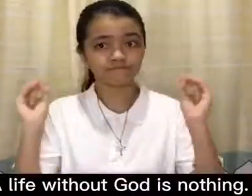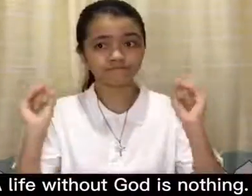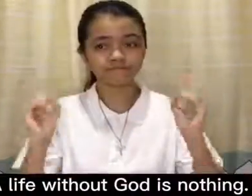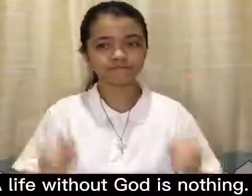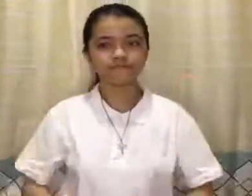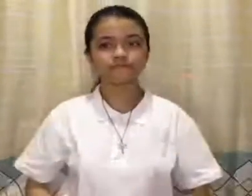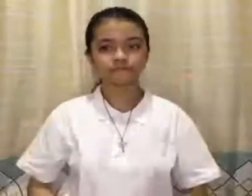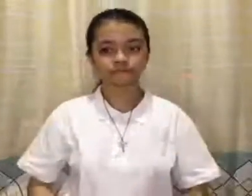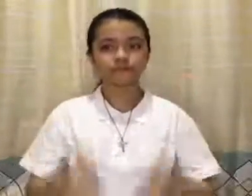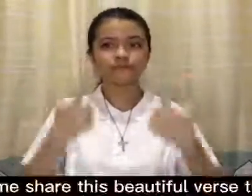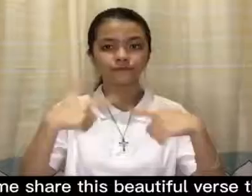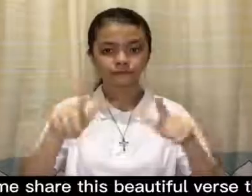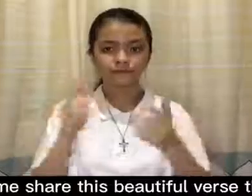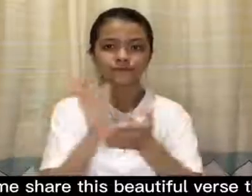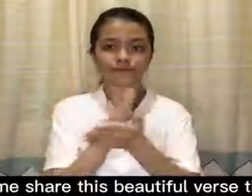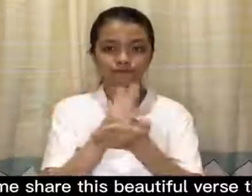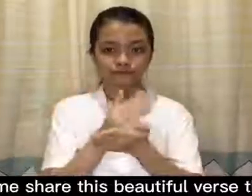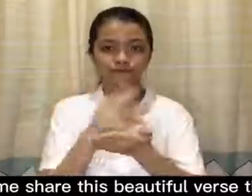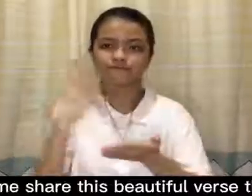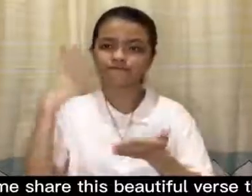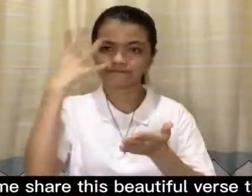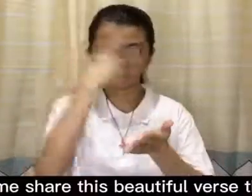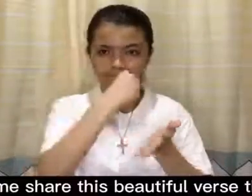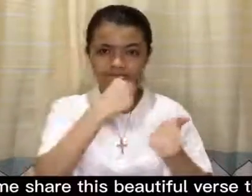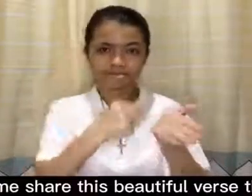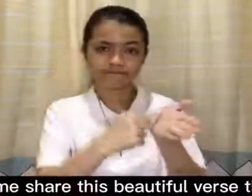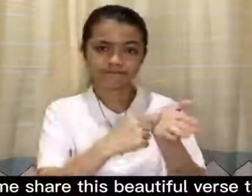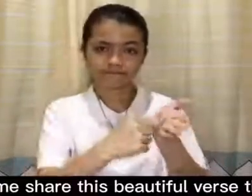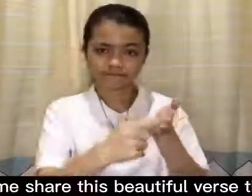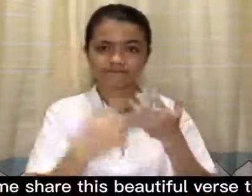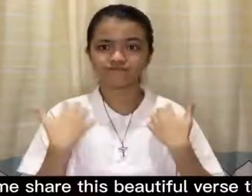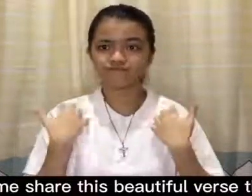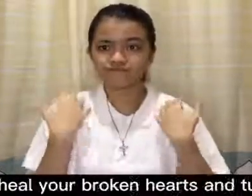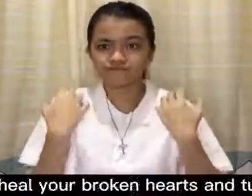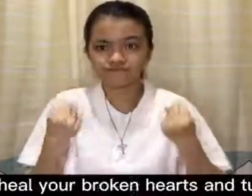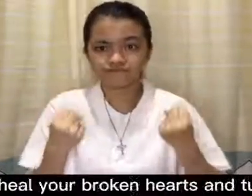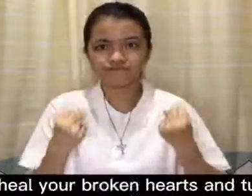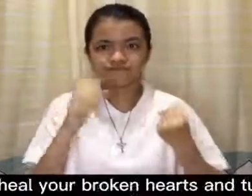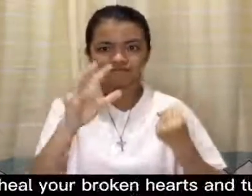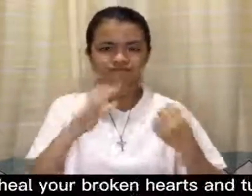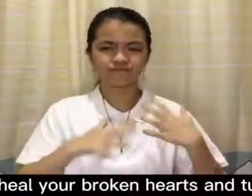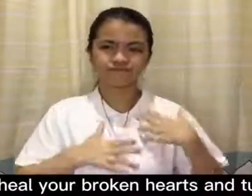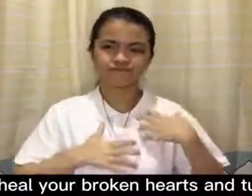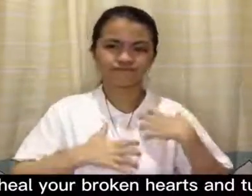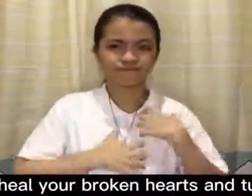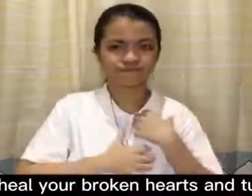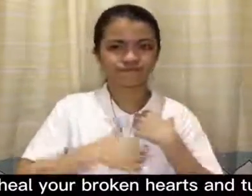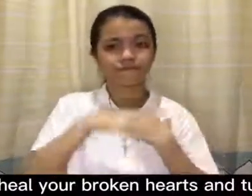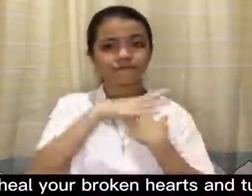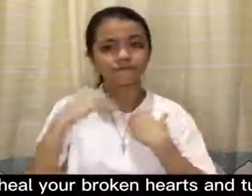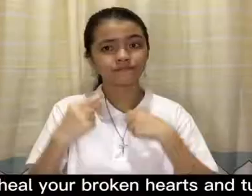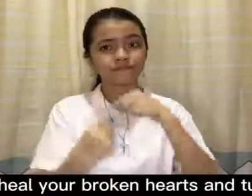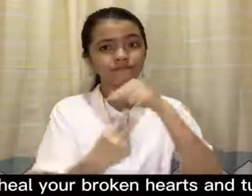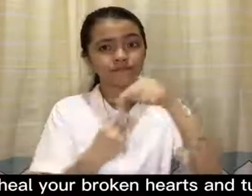Bring me near Draw me to your side